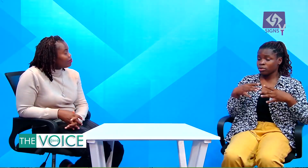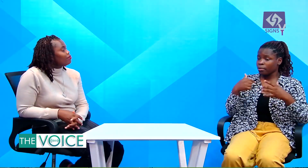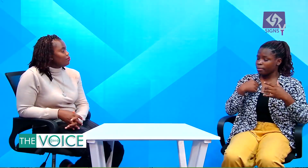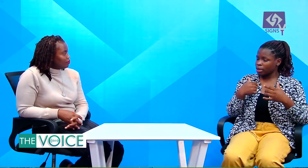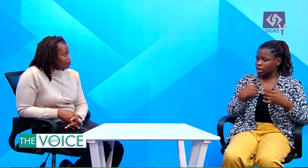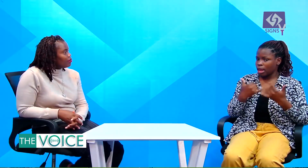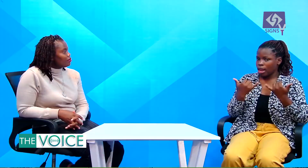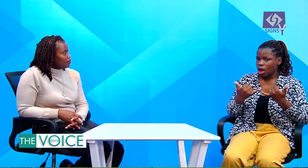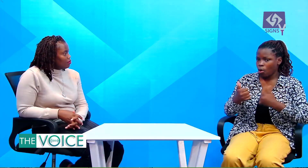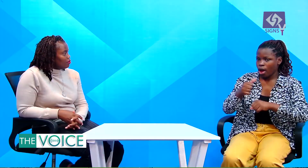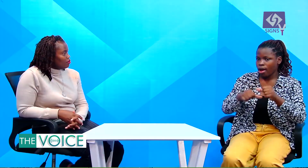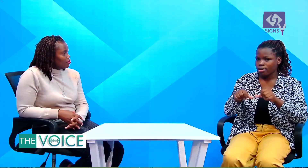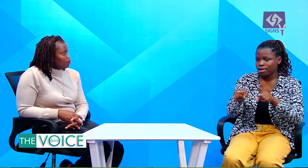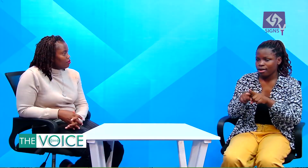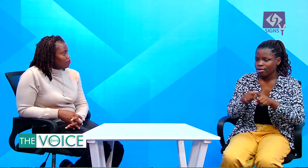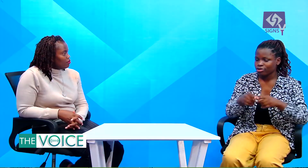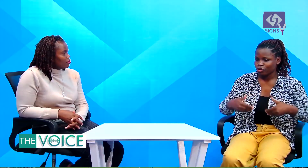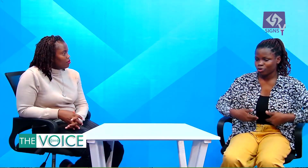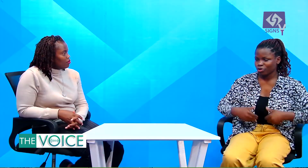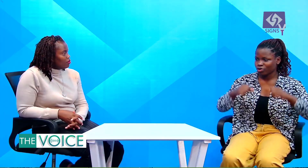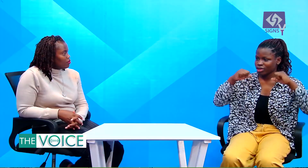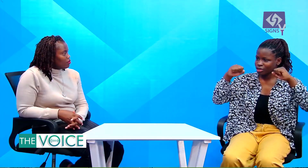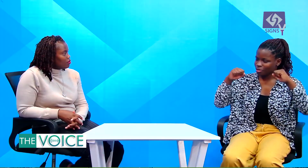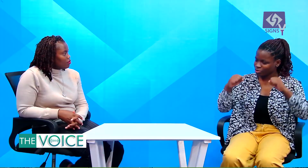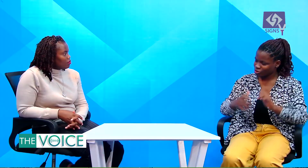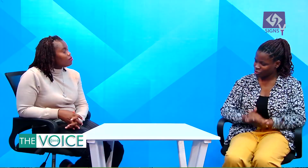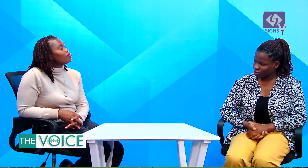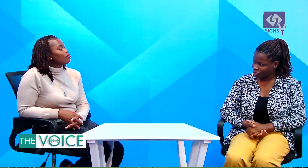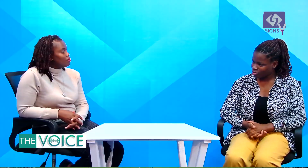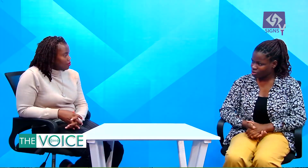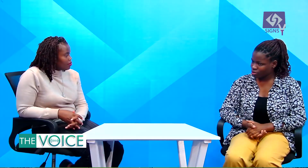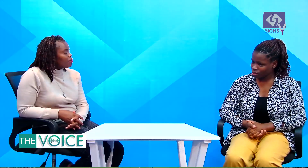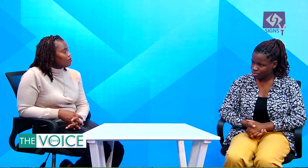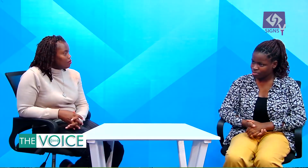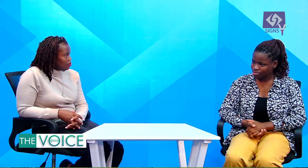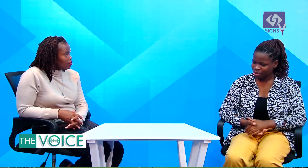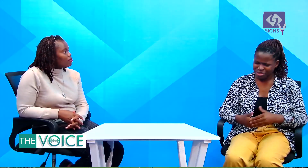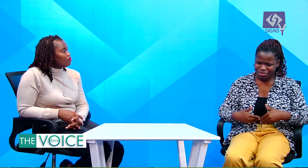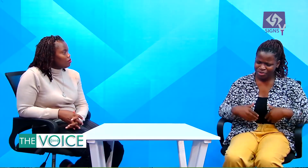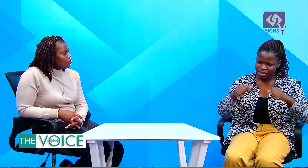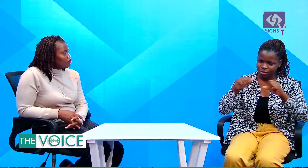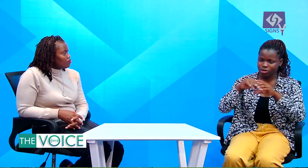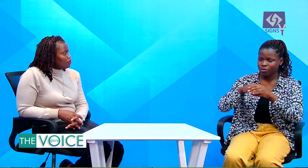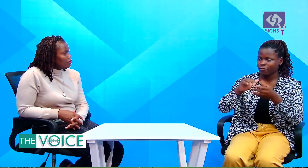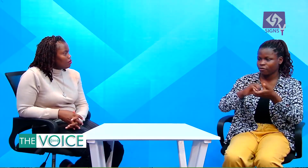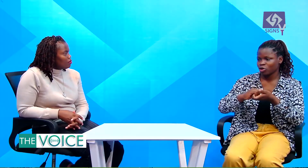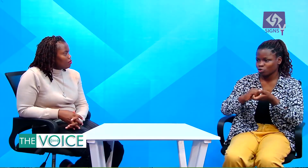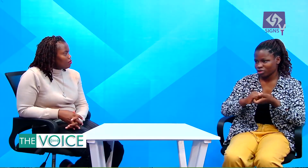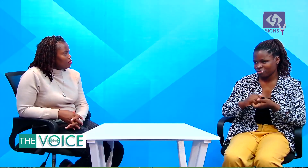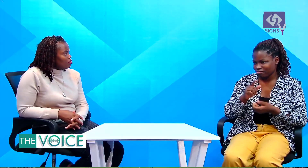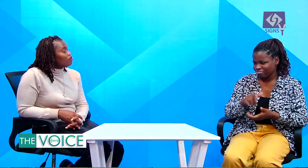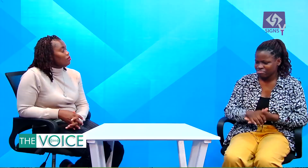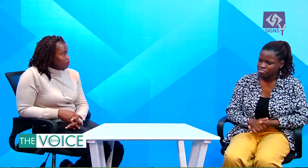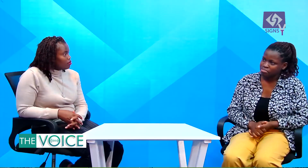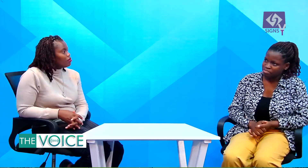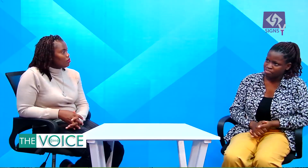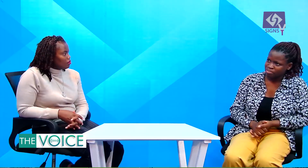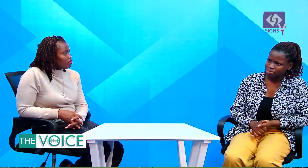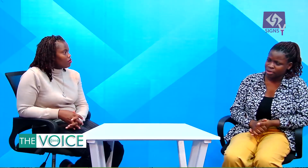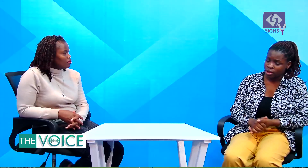And I'll say I'm a role model to other people, especially, and I'm a youth champion too, because I also work with the